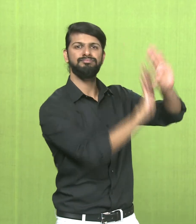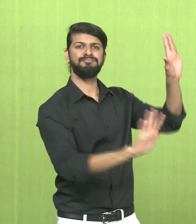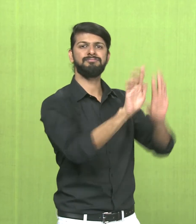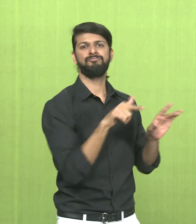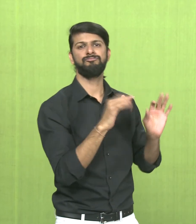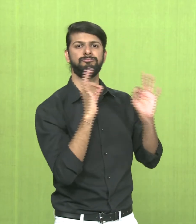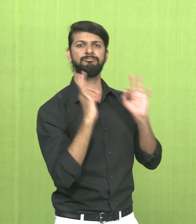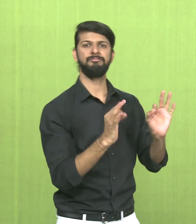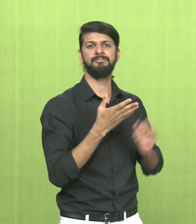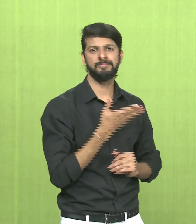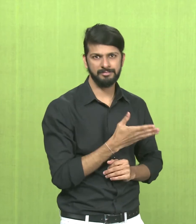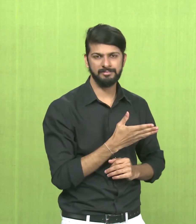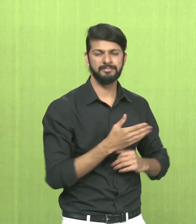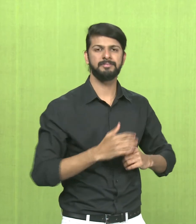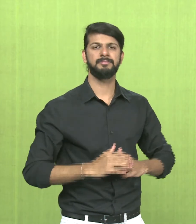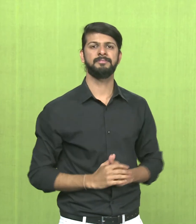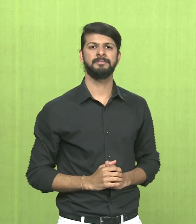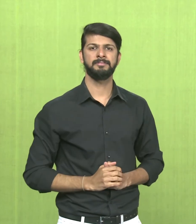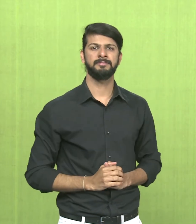which Picasso has tried to represent.